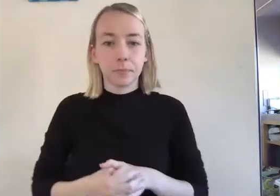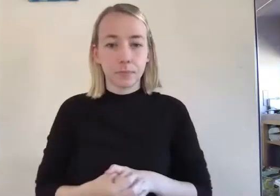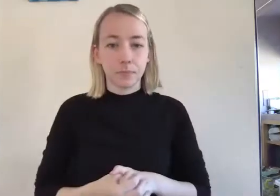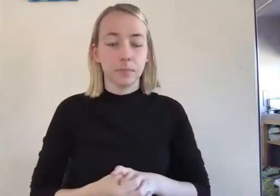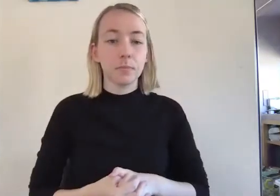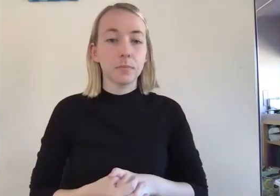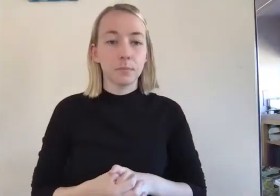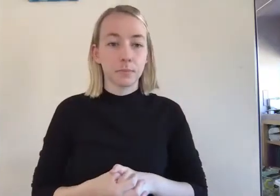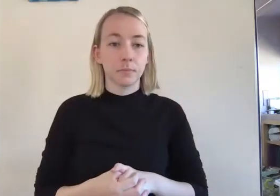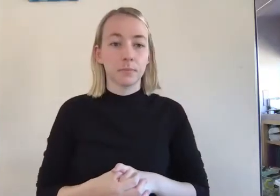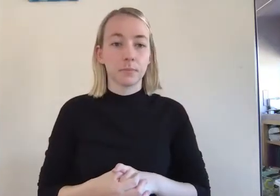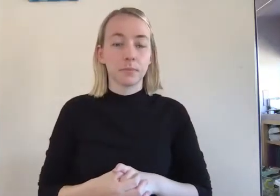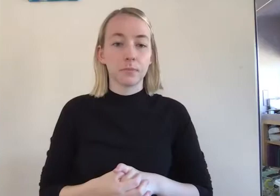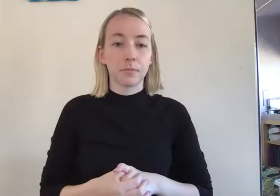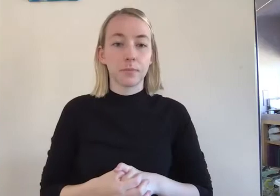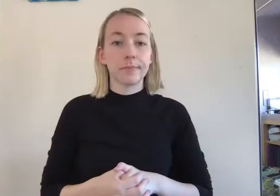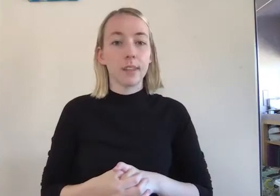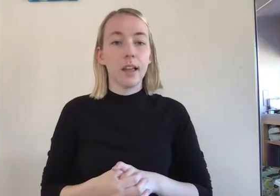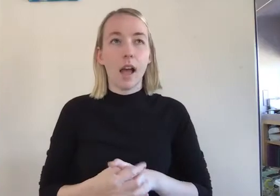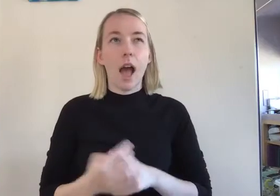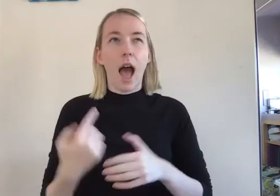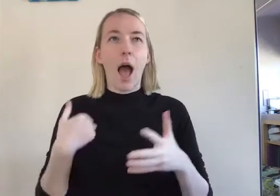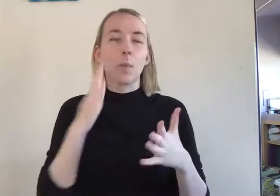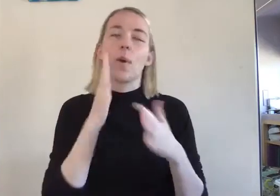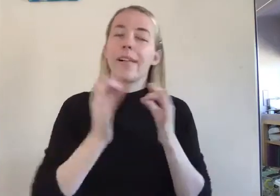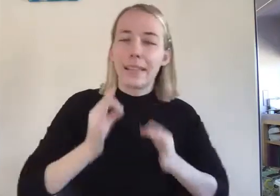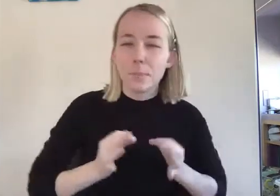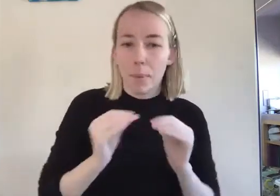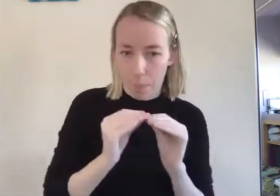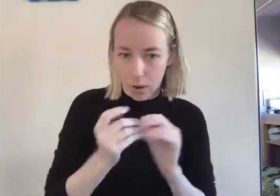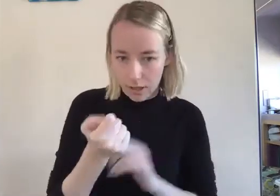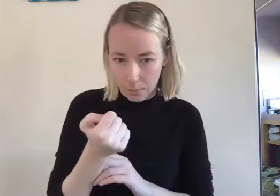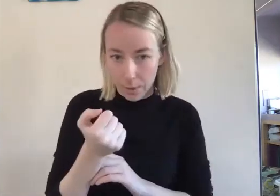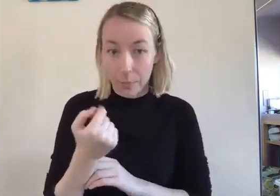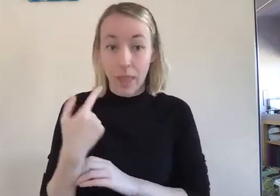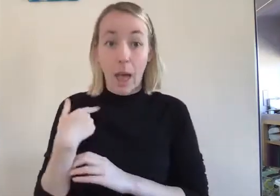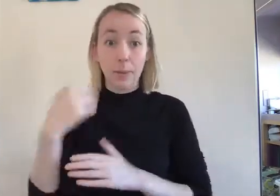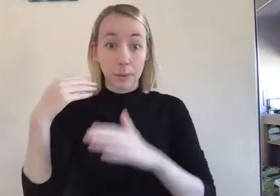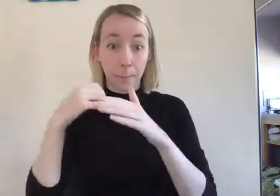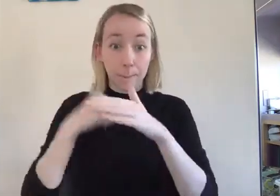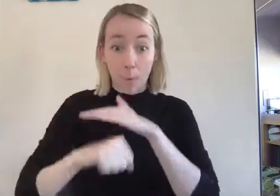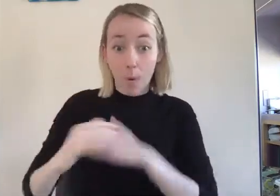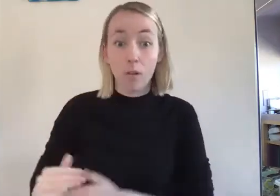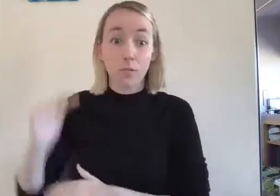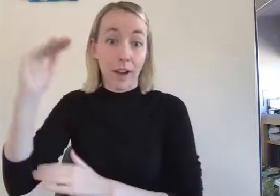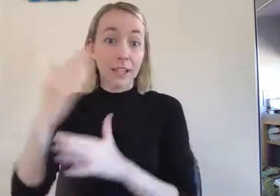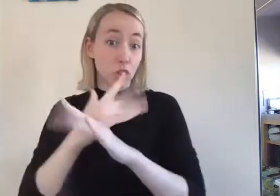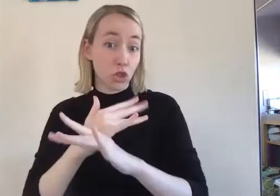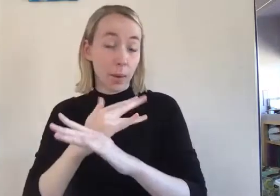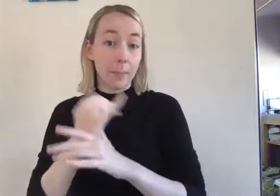And I'm going to fill that in a little bit. So I was born and raised in Germany. If I should do